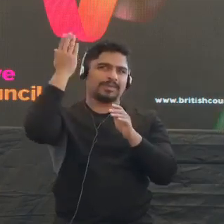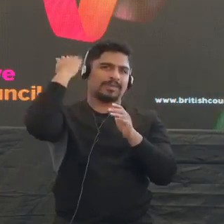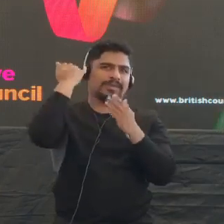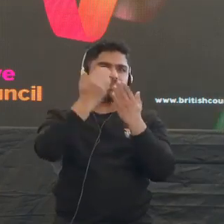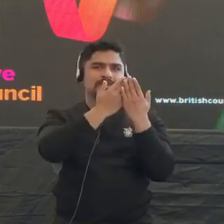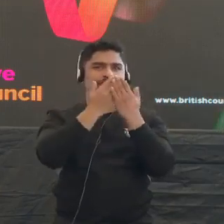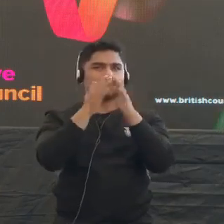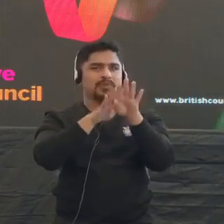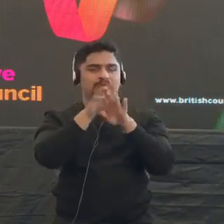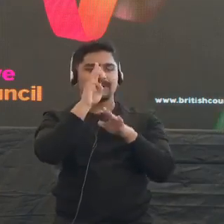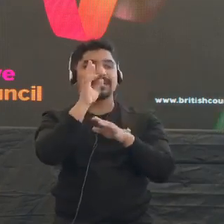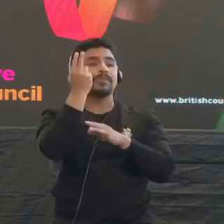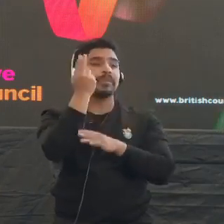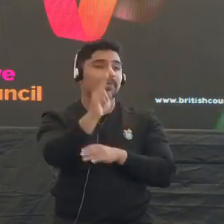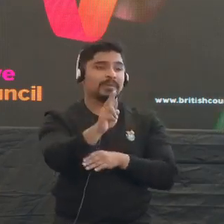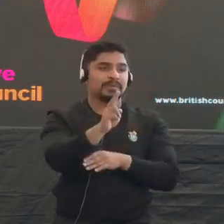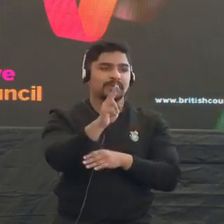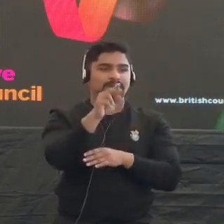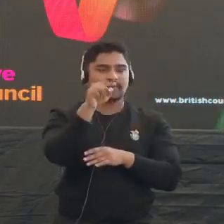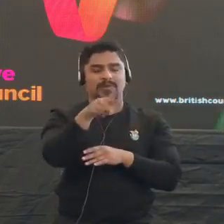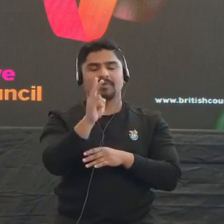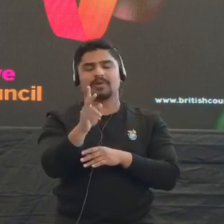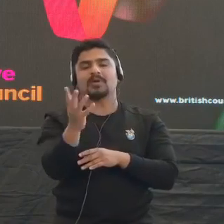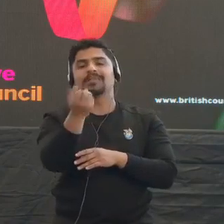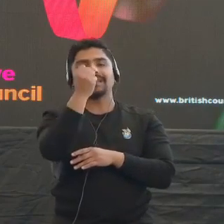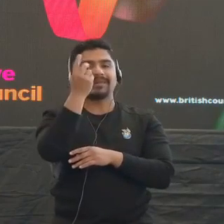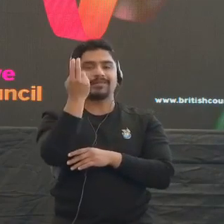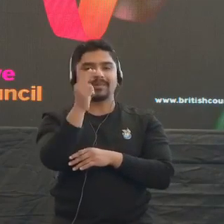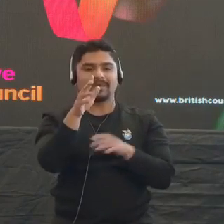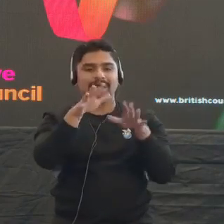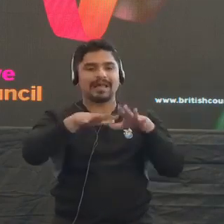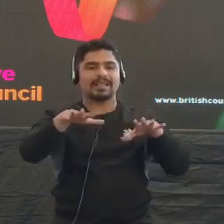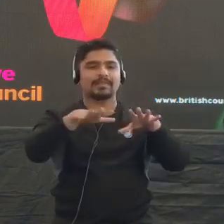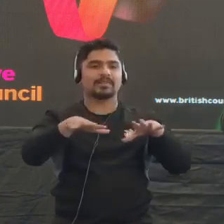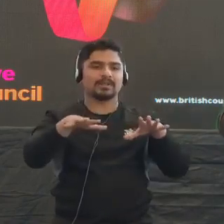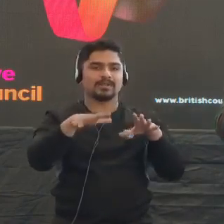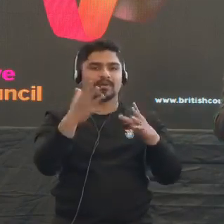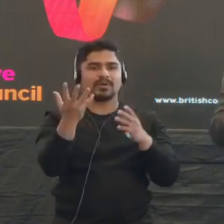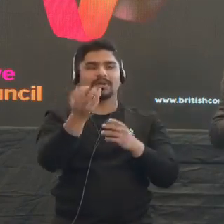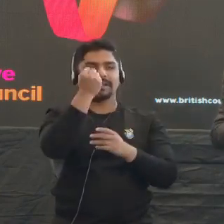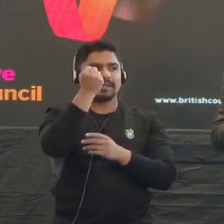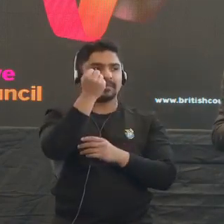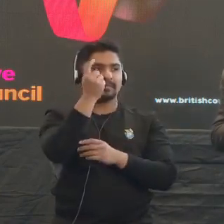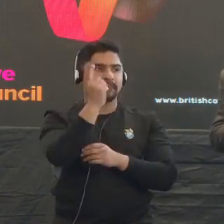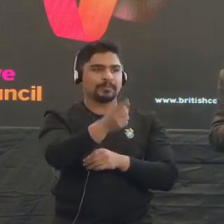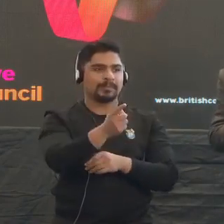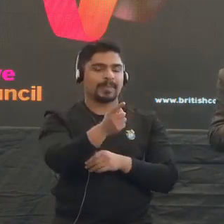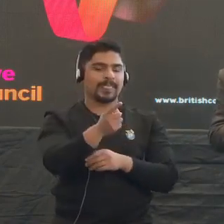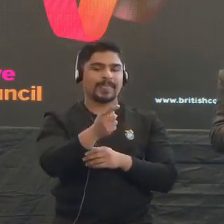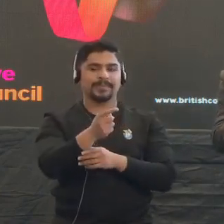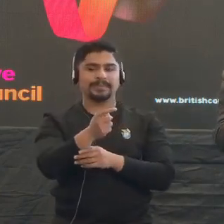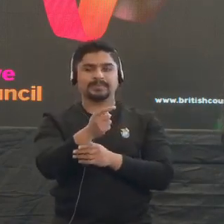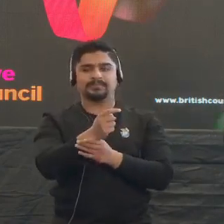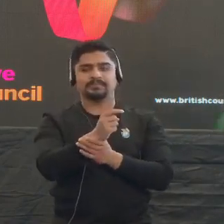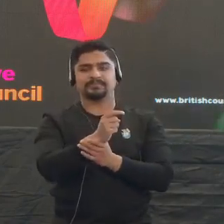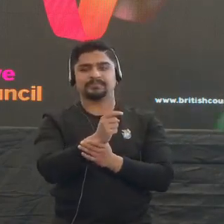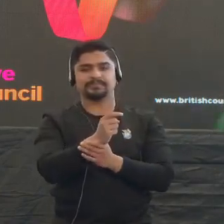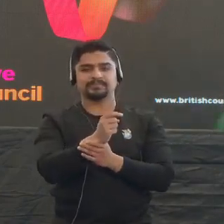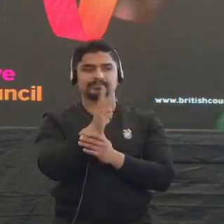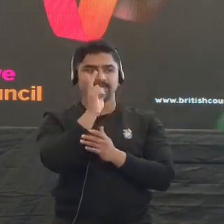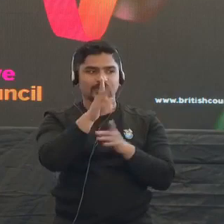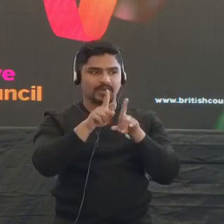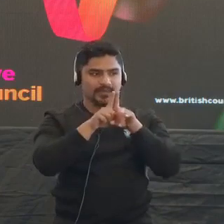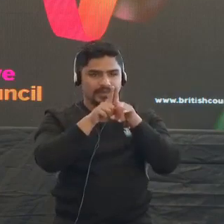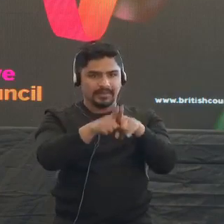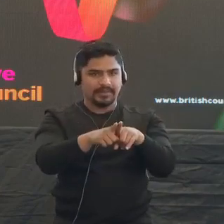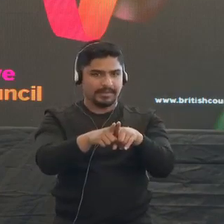the right, fundamental right. And in the Person with Disability Act, there